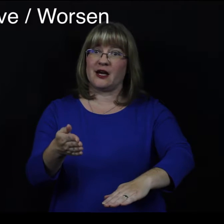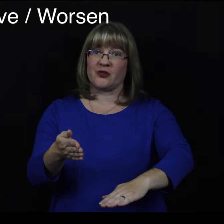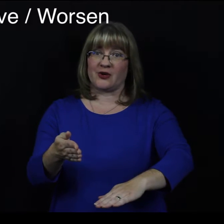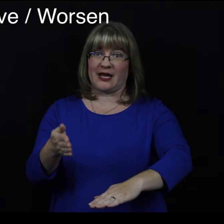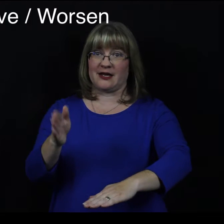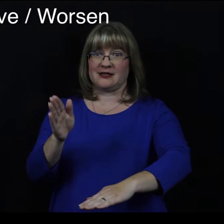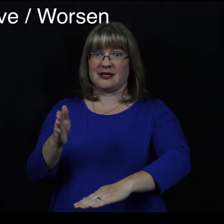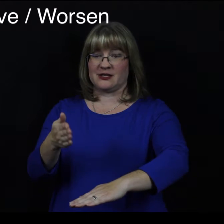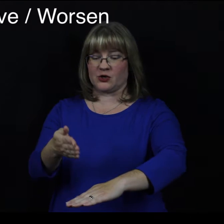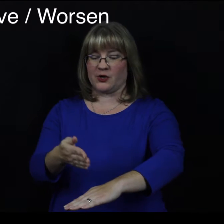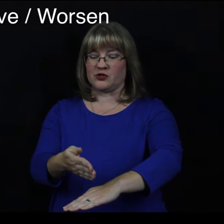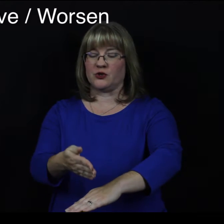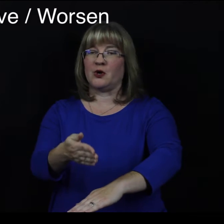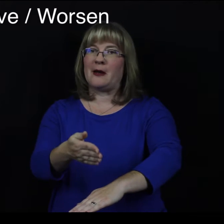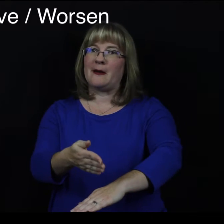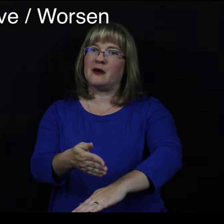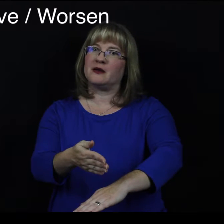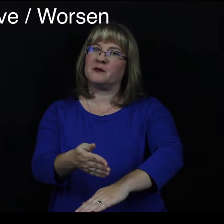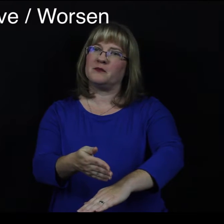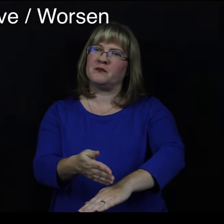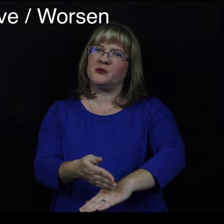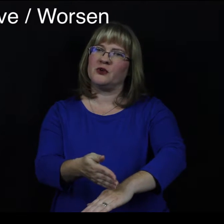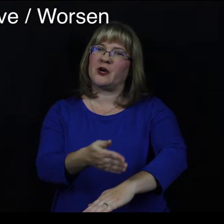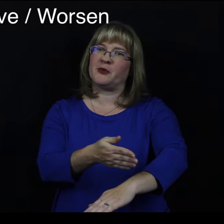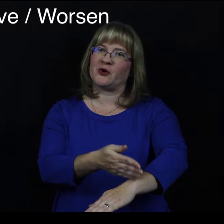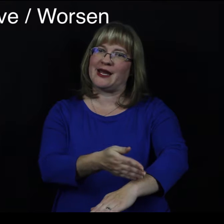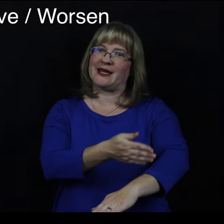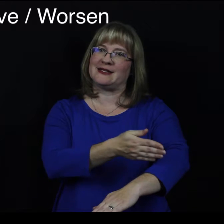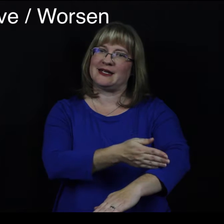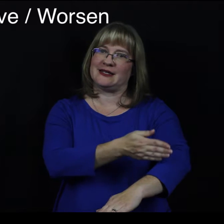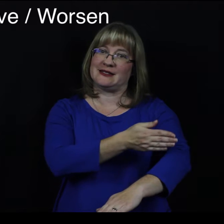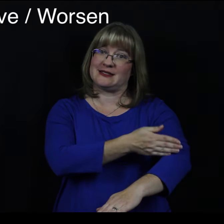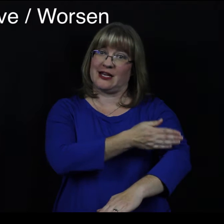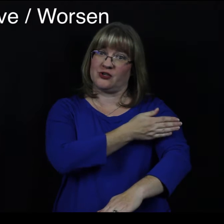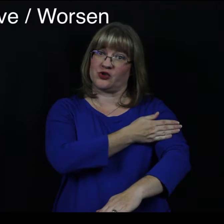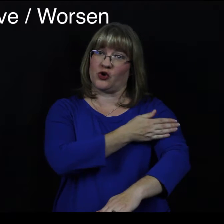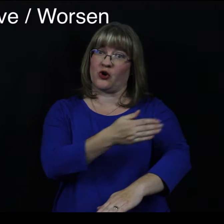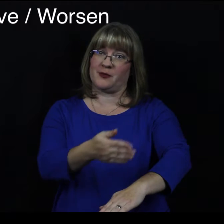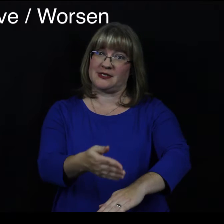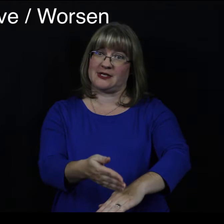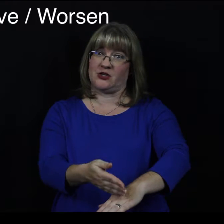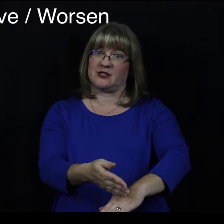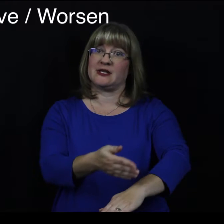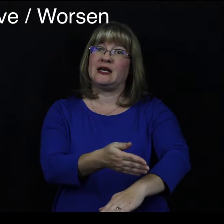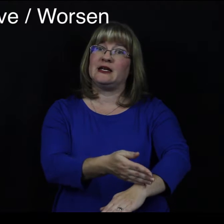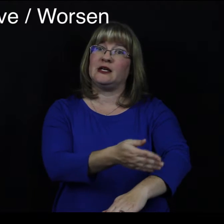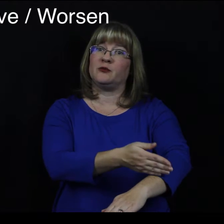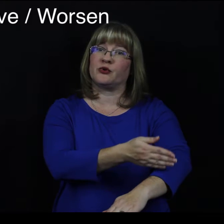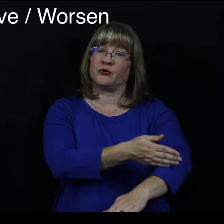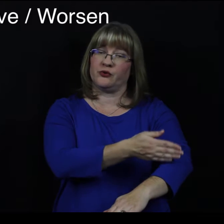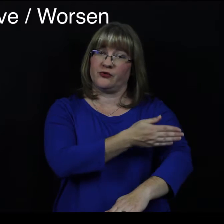other hand is going to move up your hand in stages, your arm in stages. Improve.